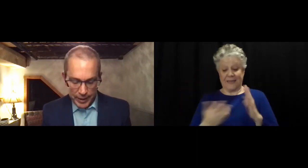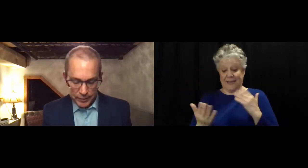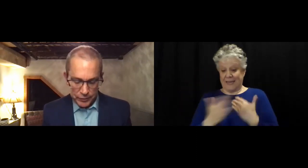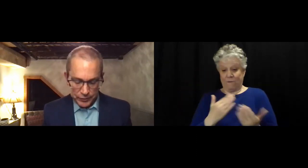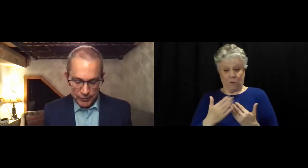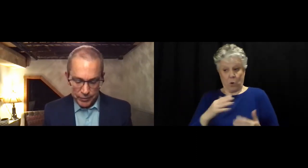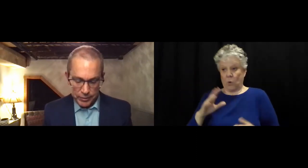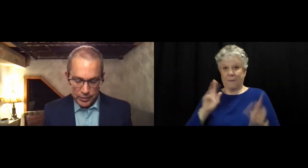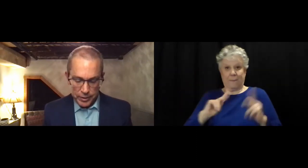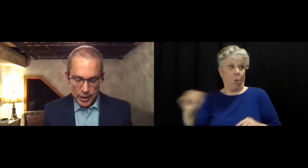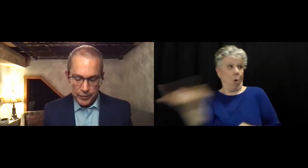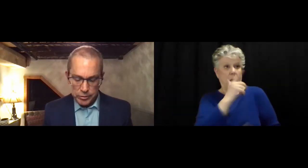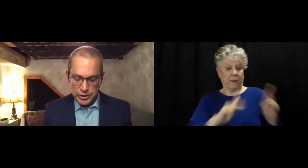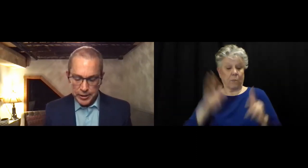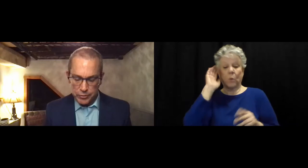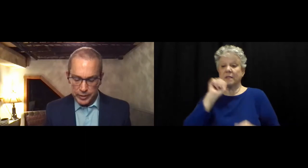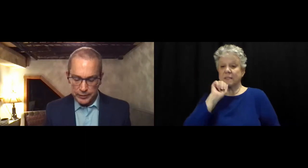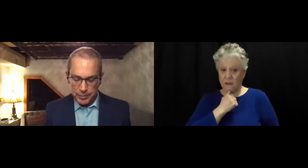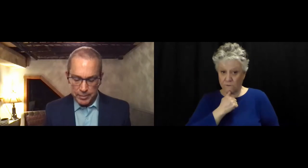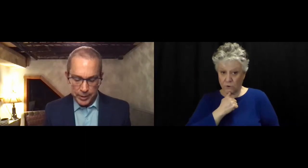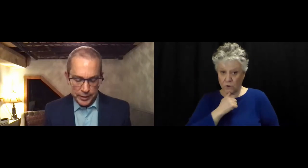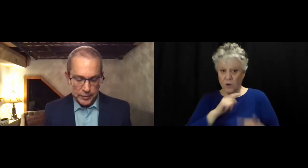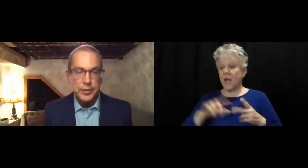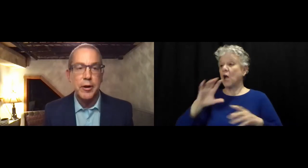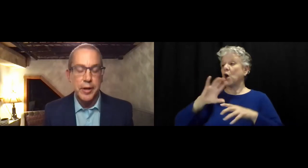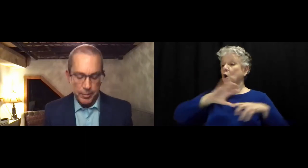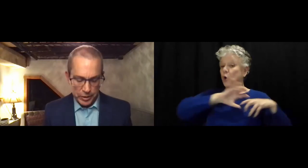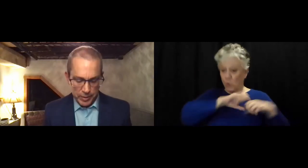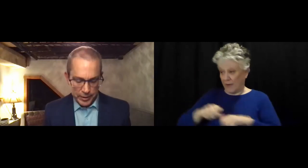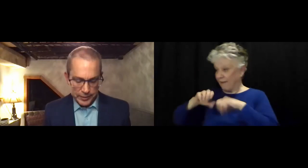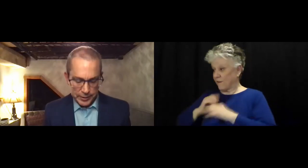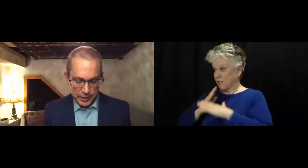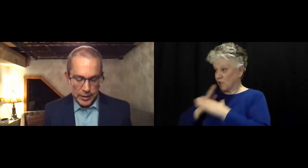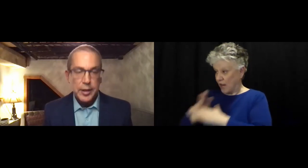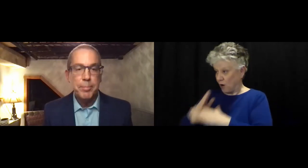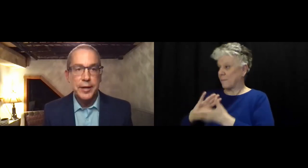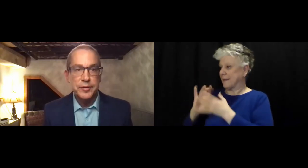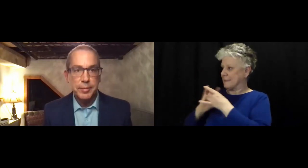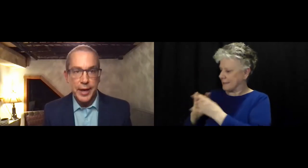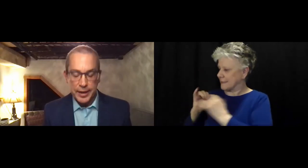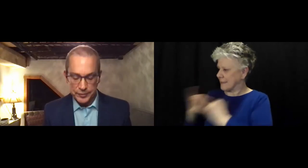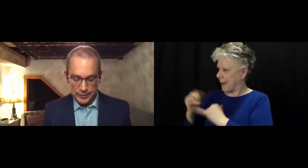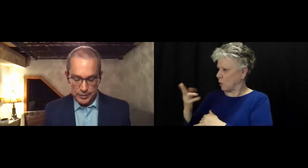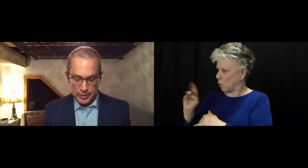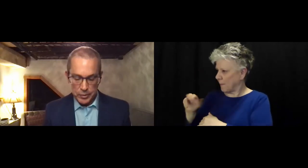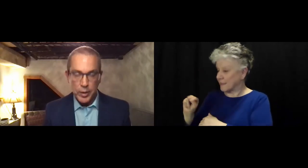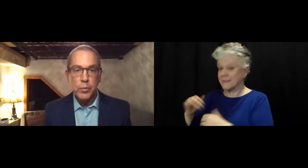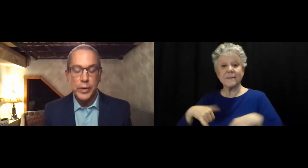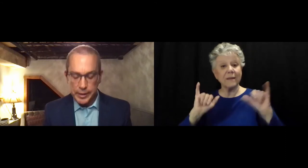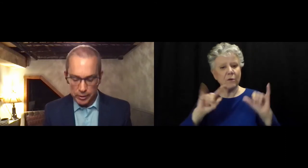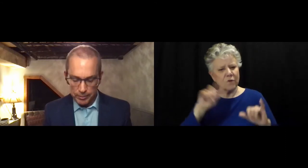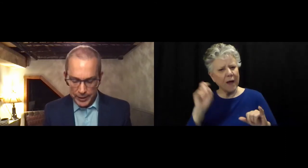of man to suffer, and though shared griefs might bind us in our common humanity, it begs to be asked,